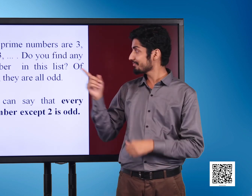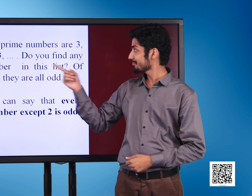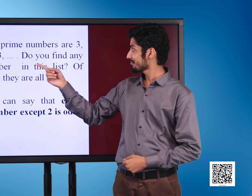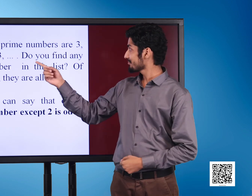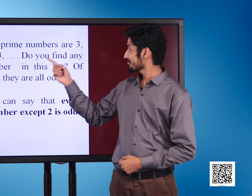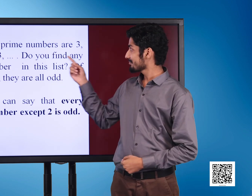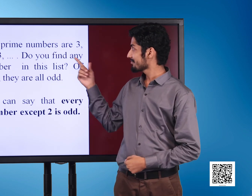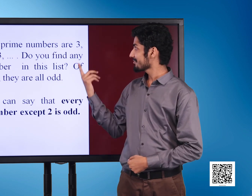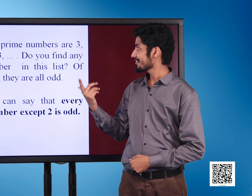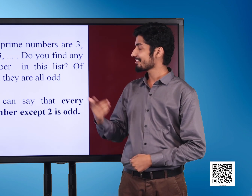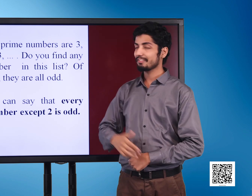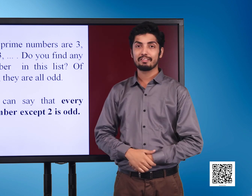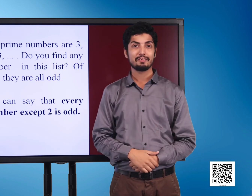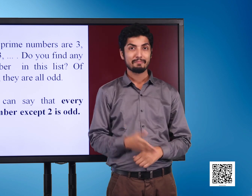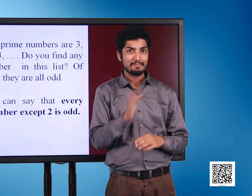B. The other prime numbers are